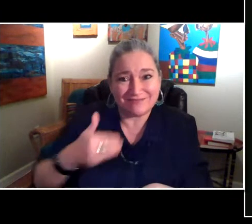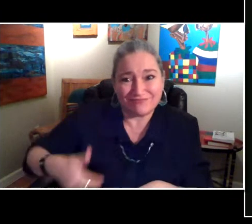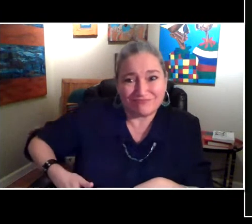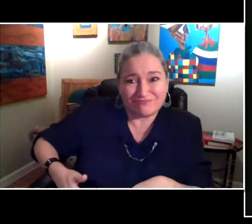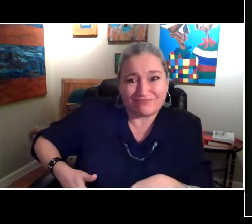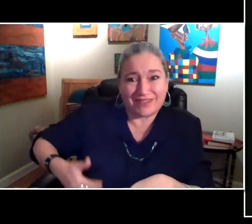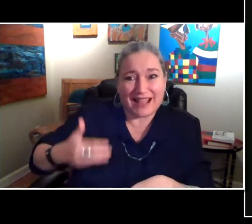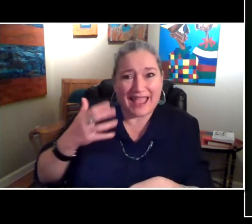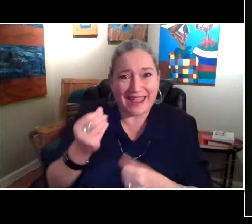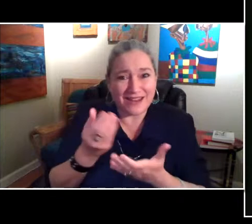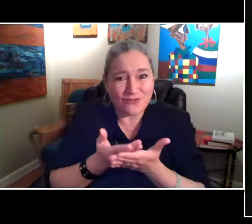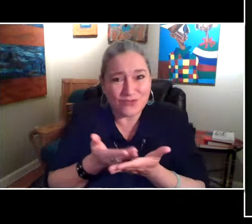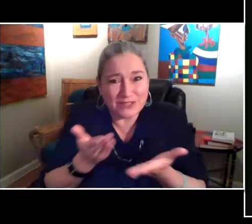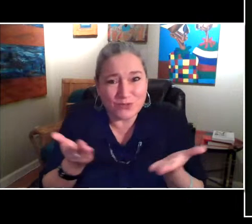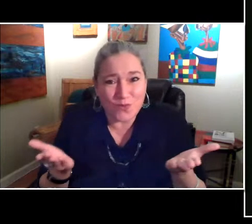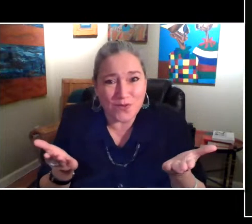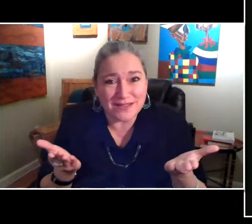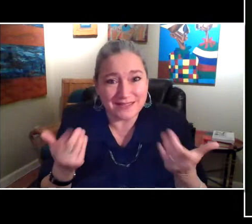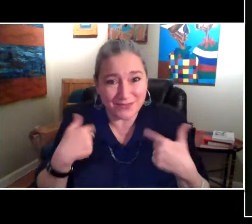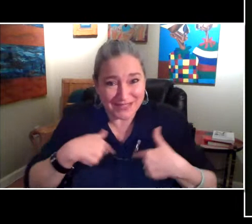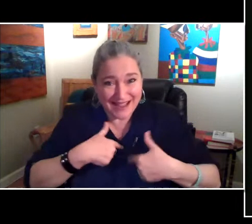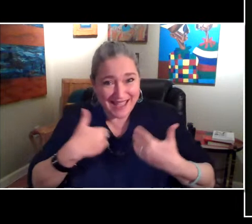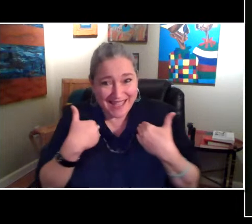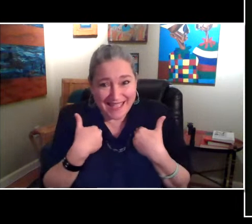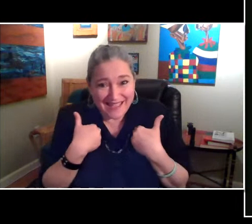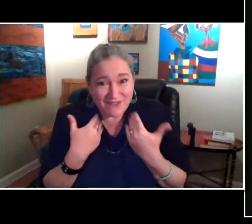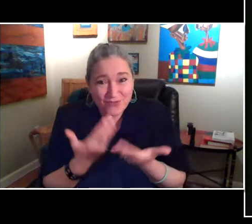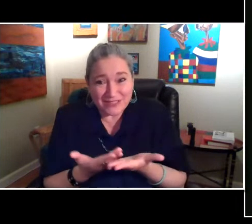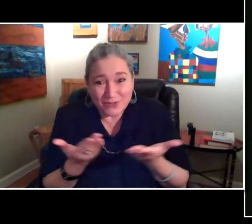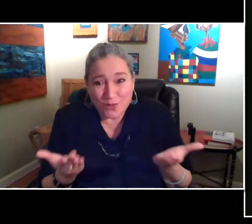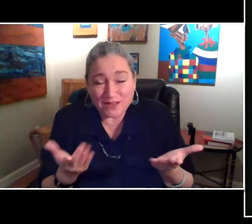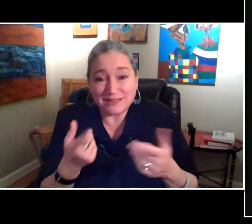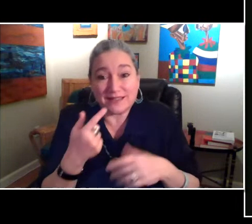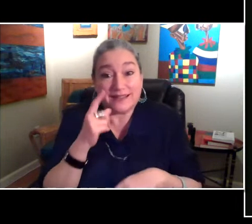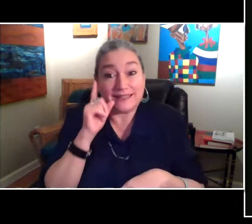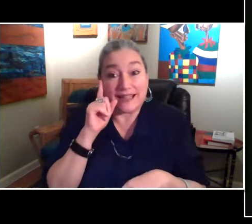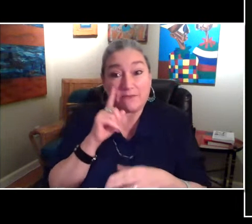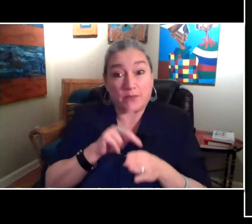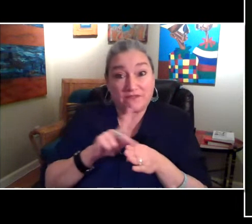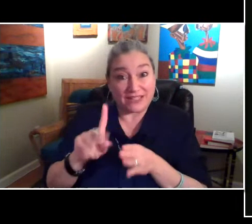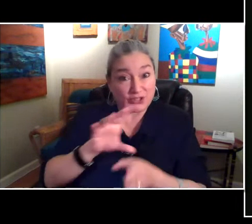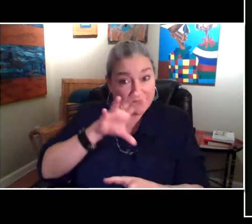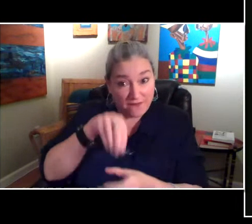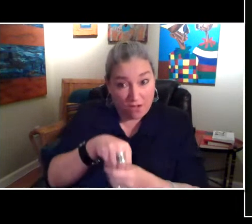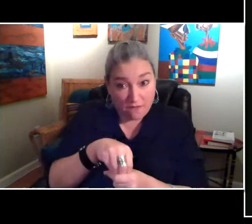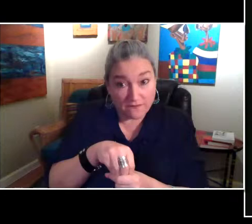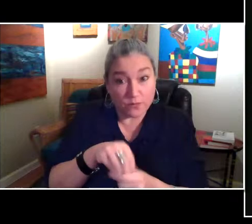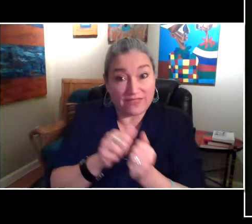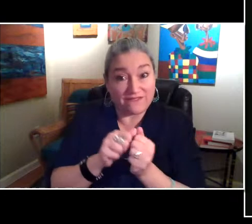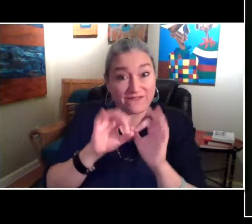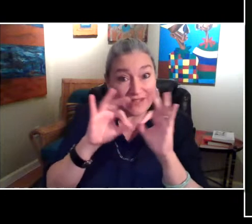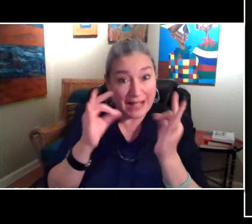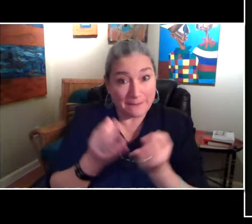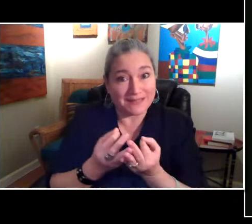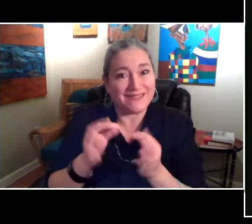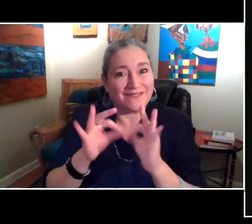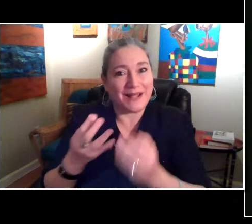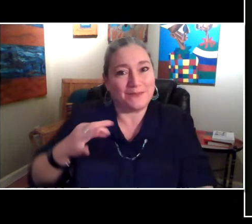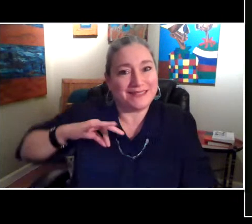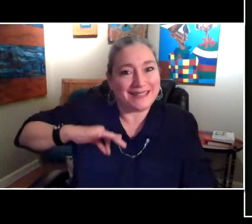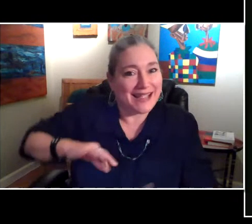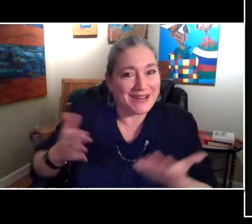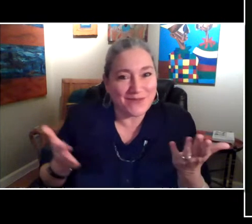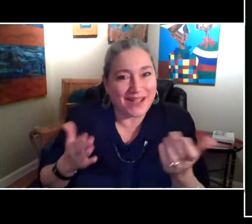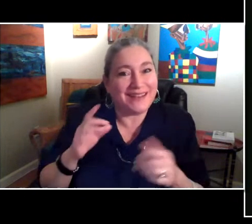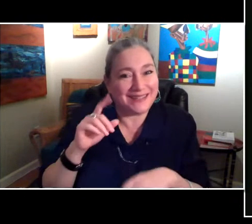So deaf professionals have a lifetime of experience with this. They have intuitive information, knowledge, and